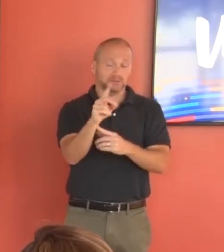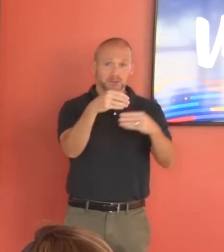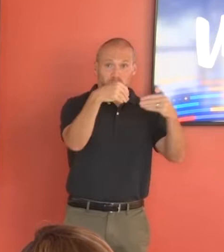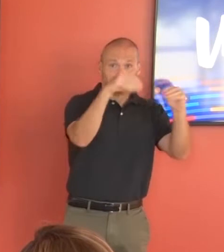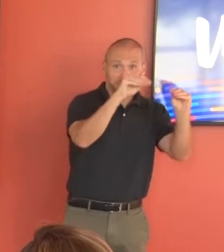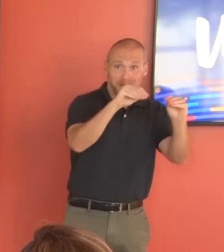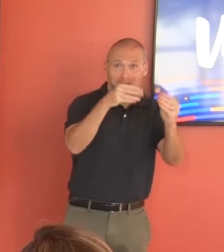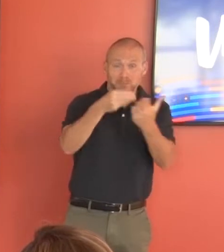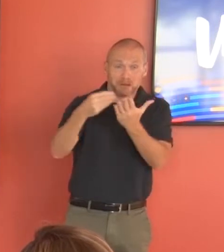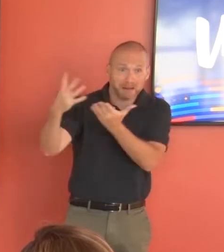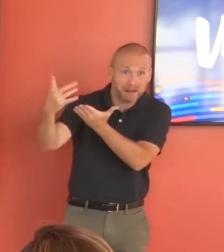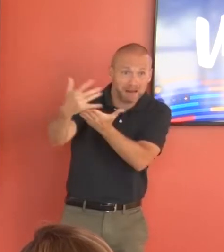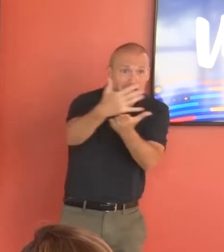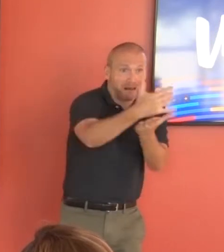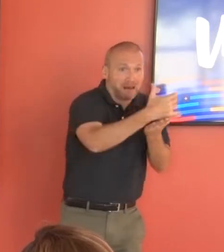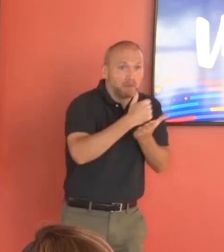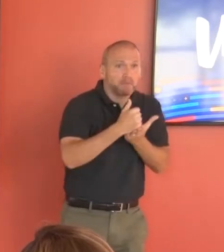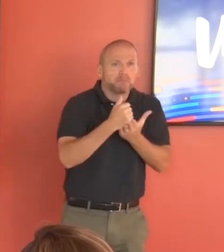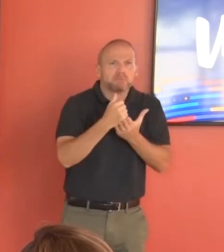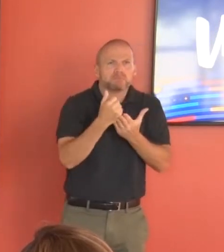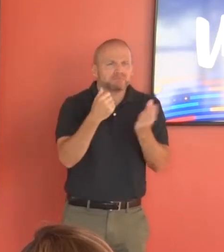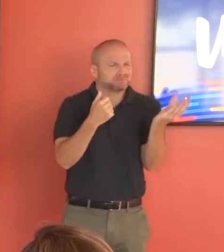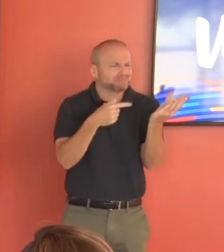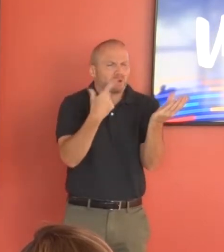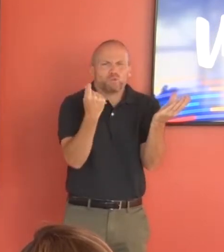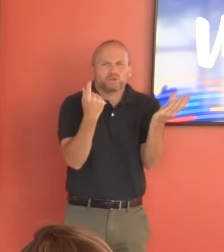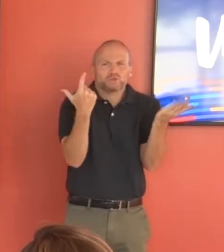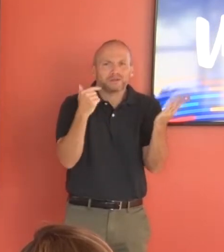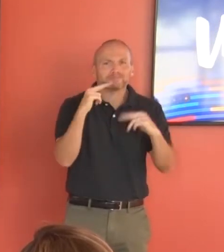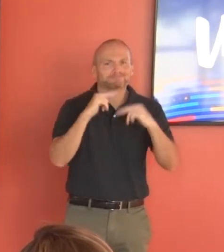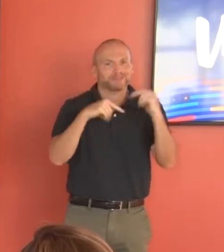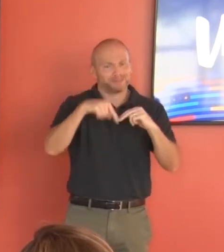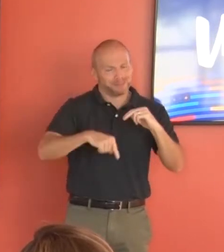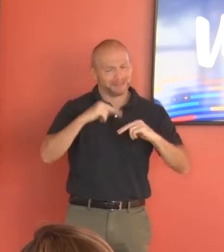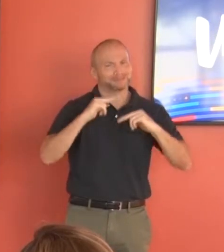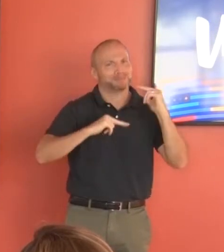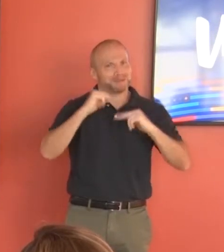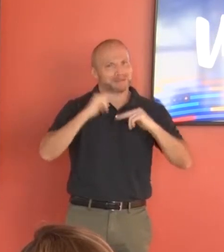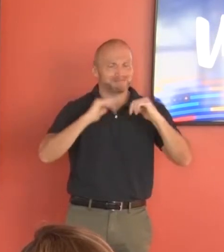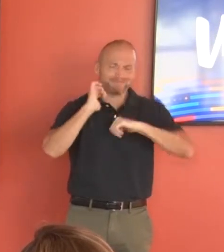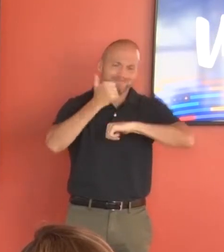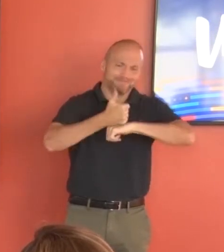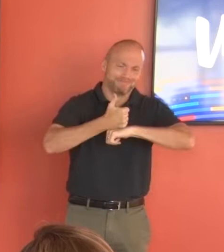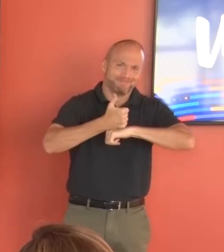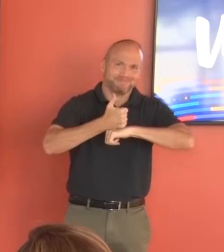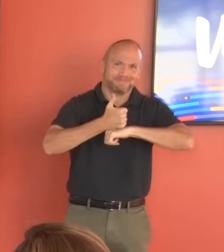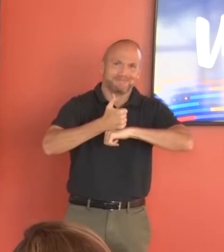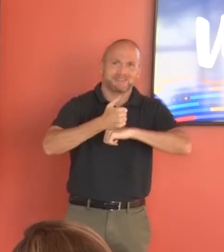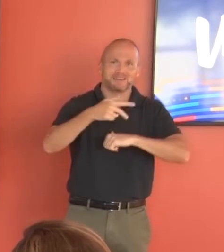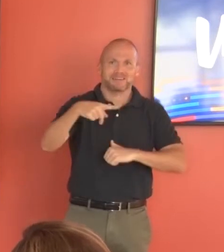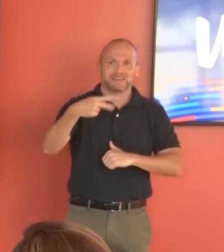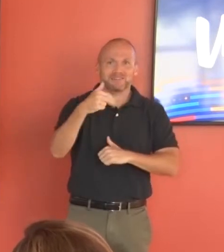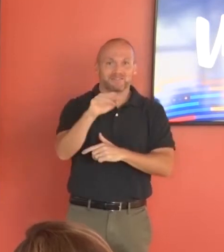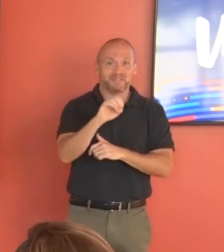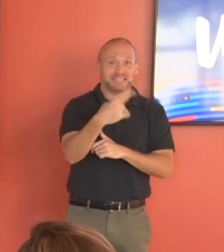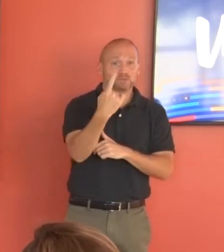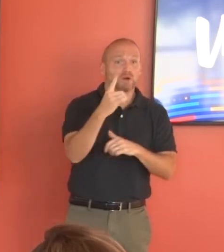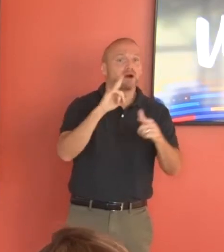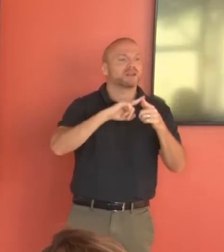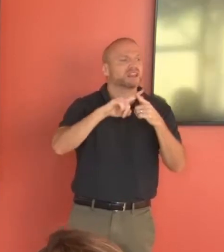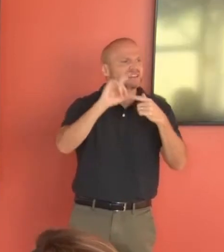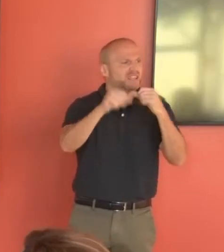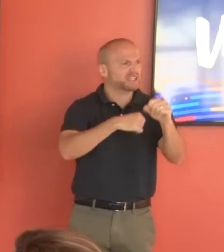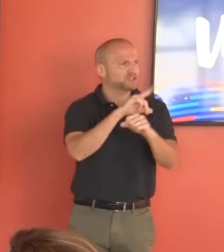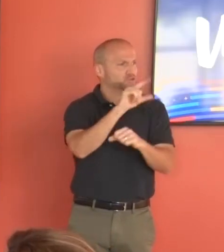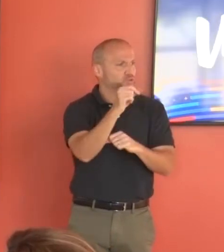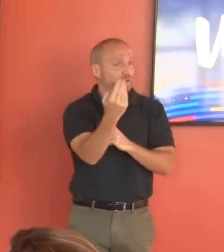to build this building. So this was phase one. And then when we got ready to go to the voters in